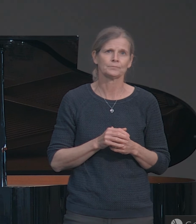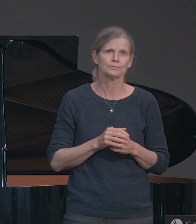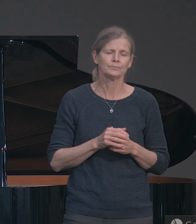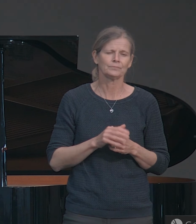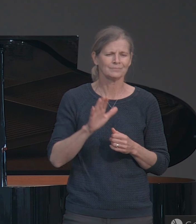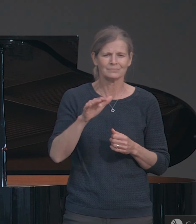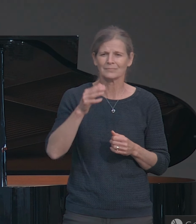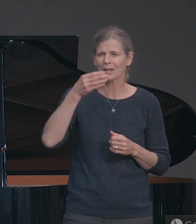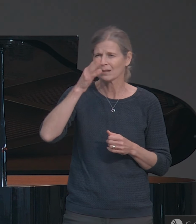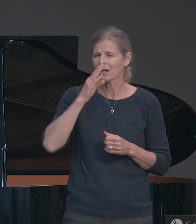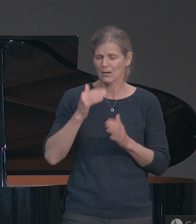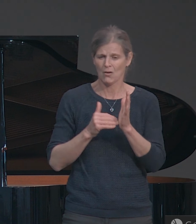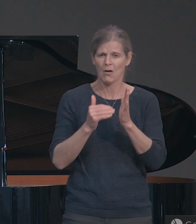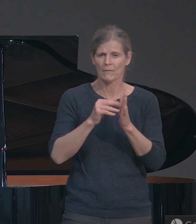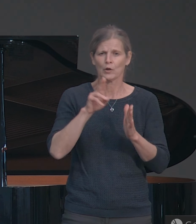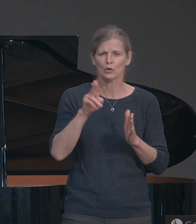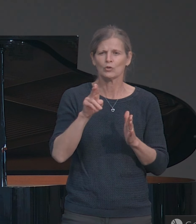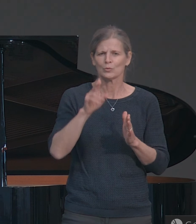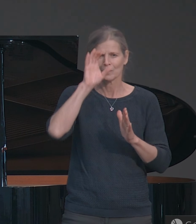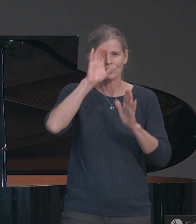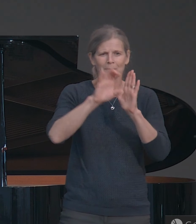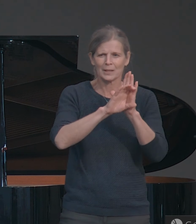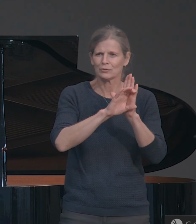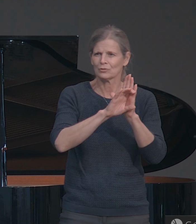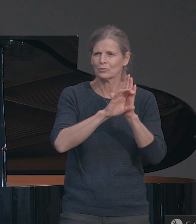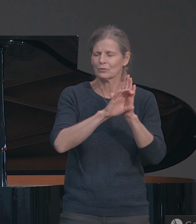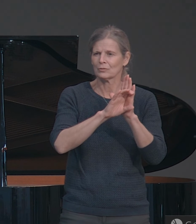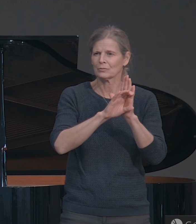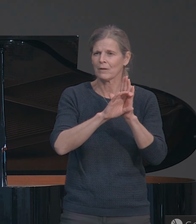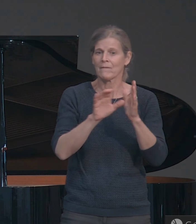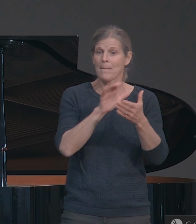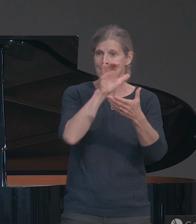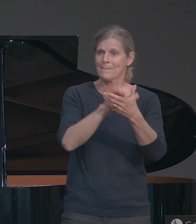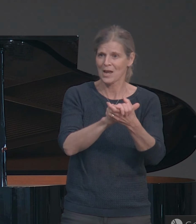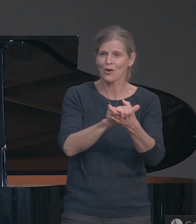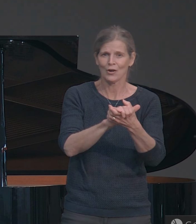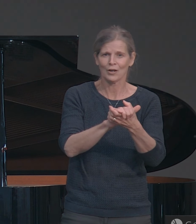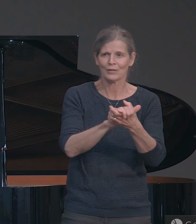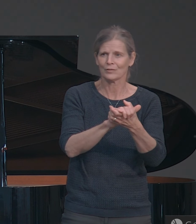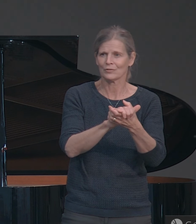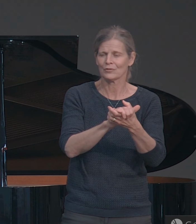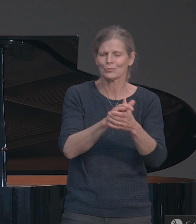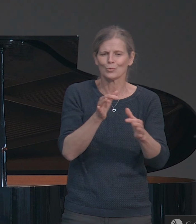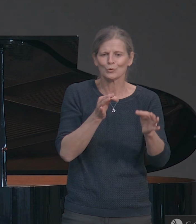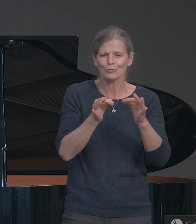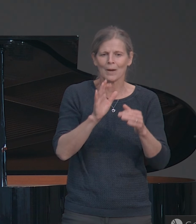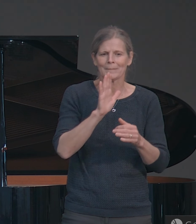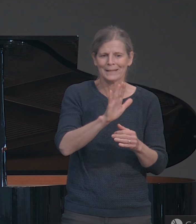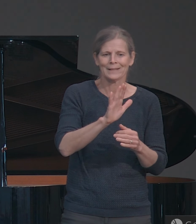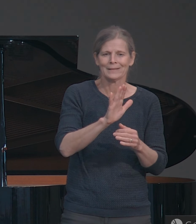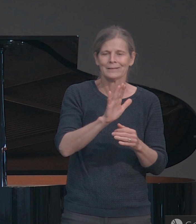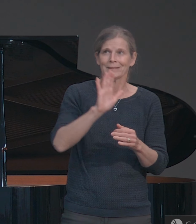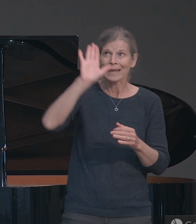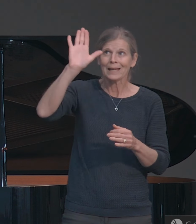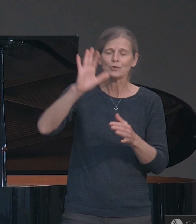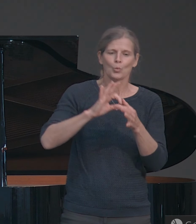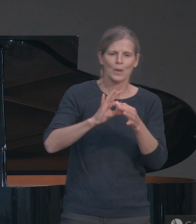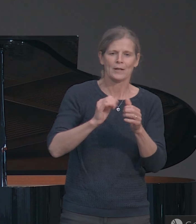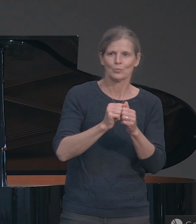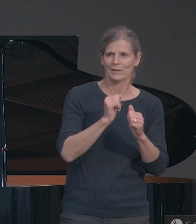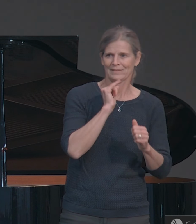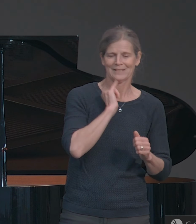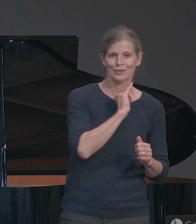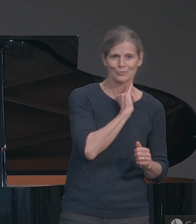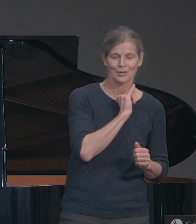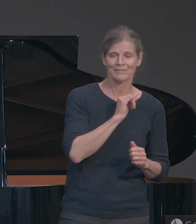You know, God often used the imagery of marriage to describe his relationship to Israel. He played